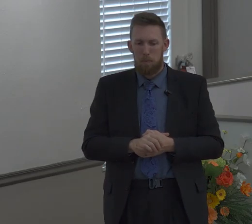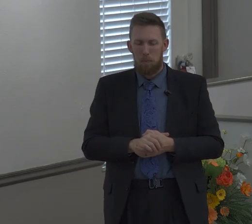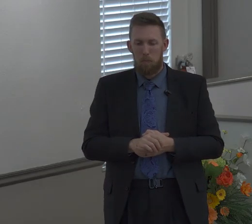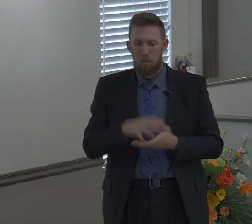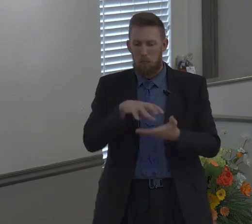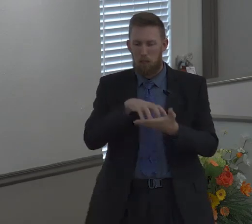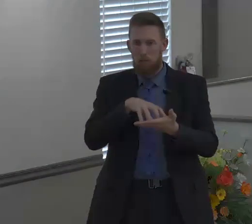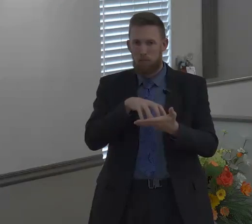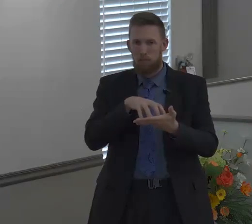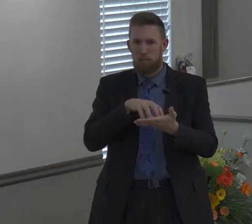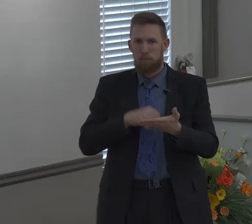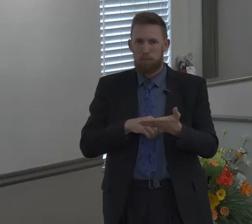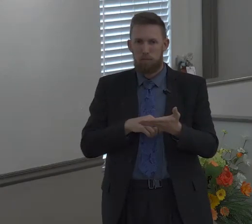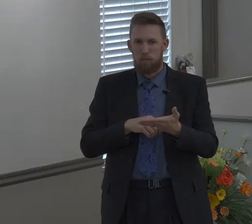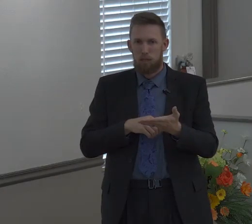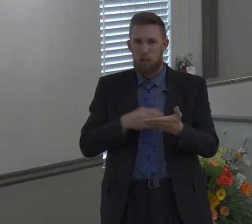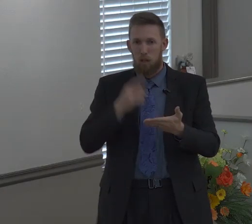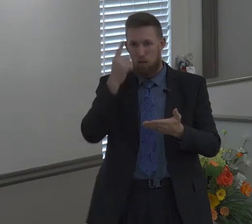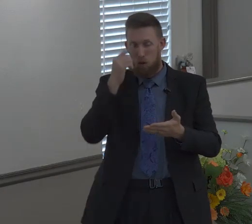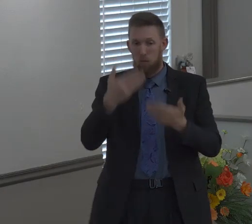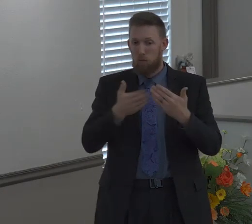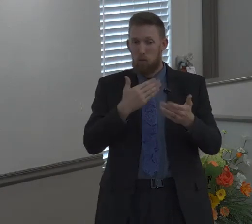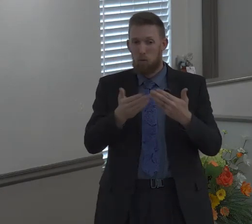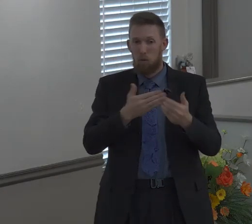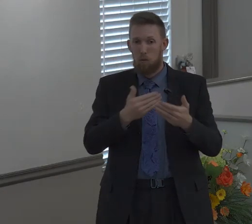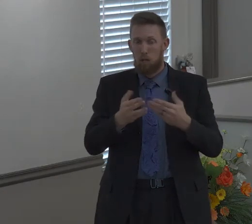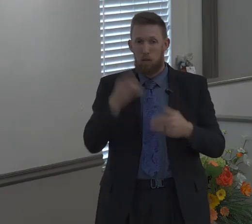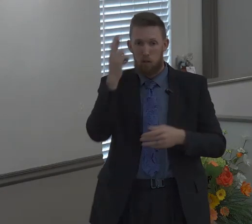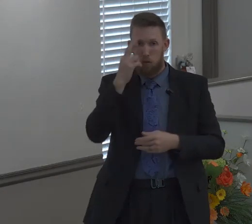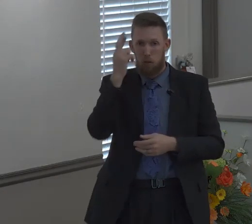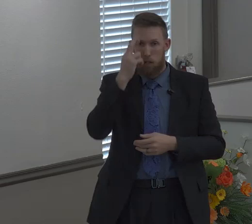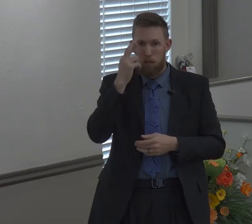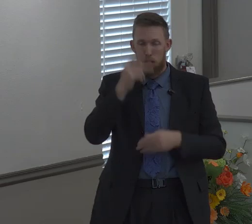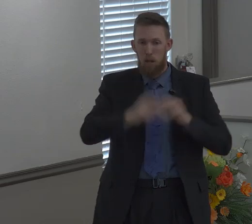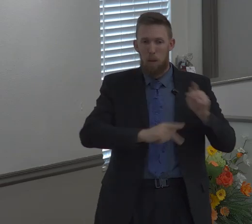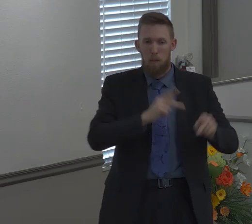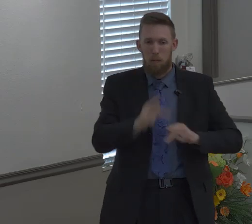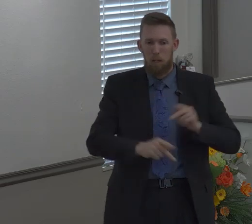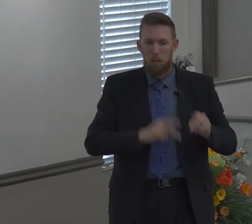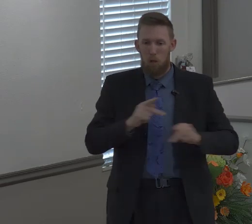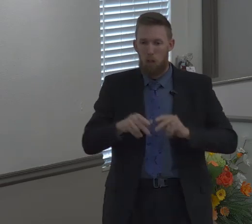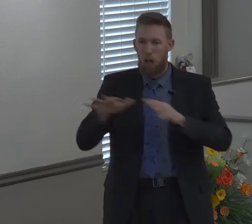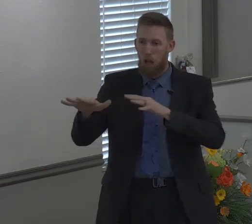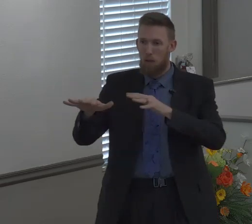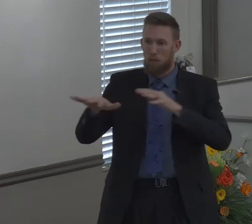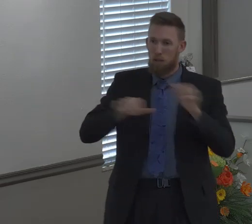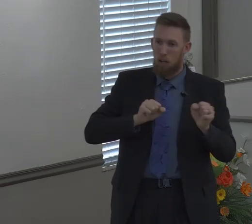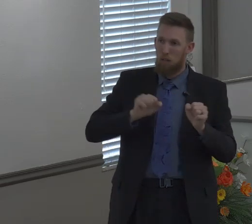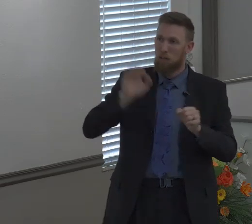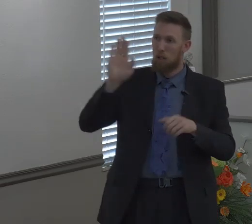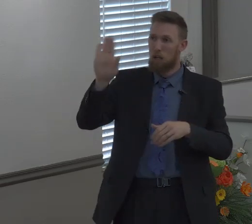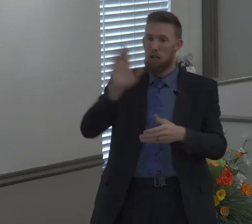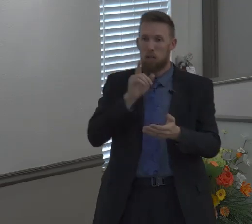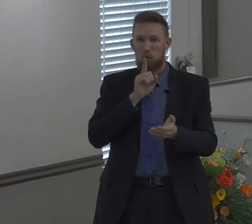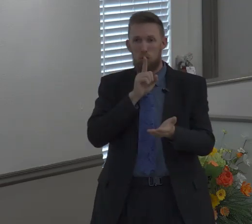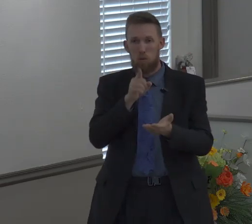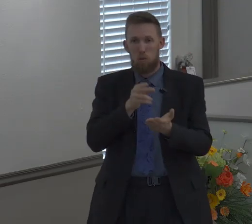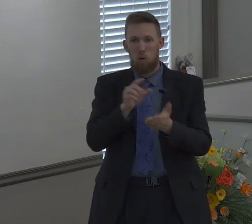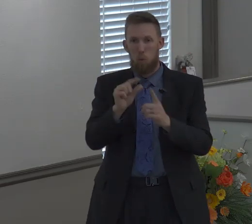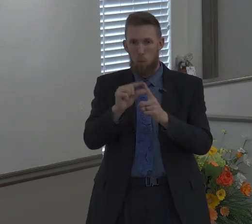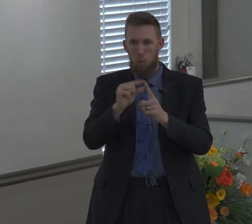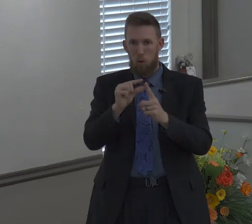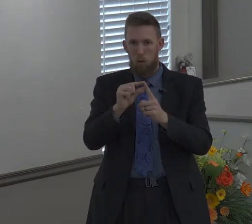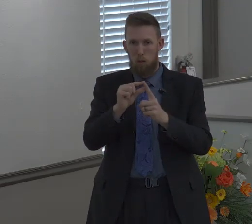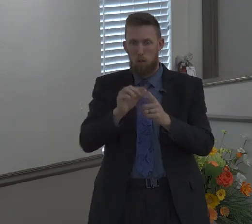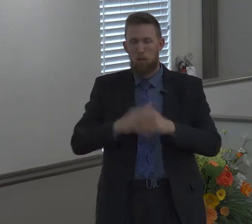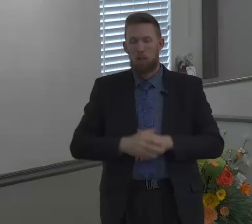that people have, for whatever reasons, departed from doing the true Word